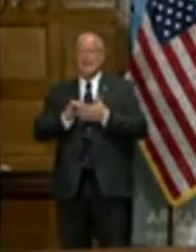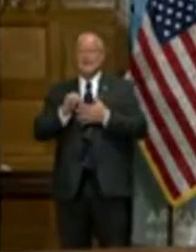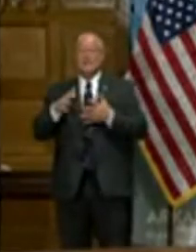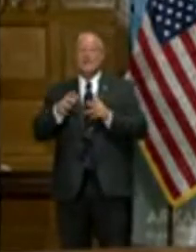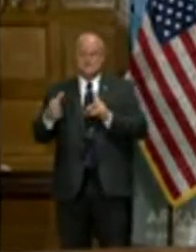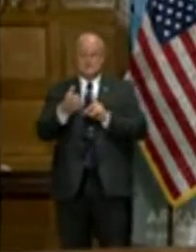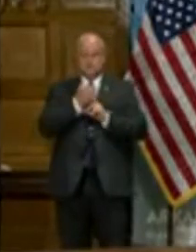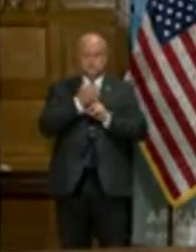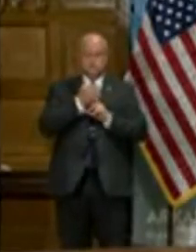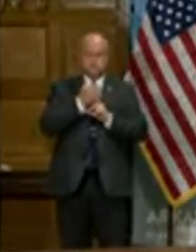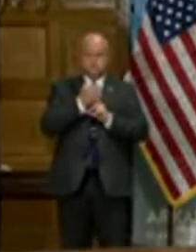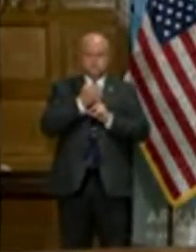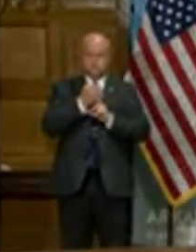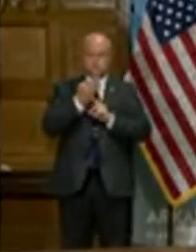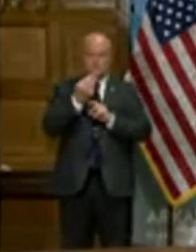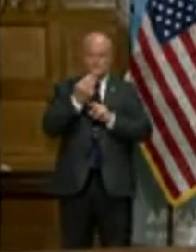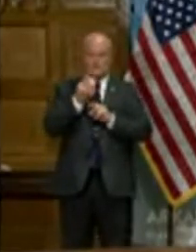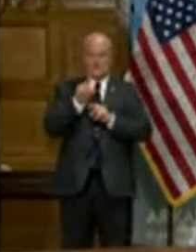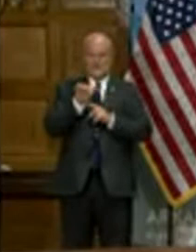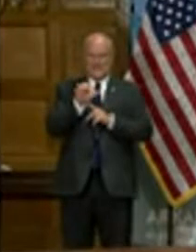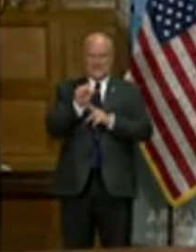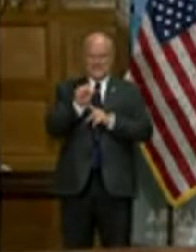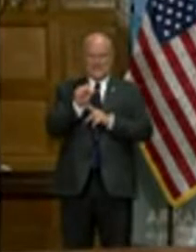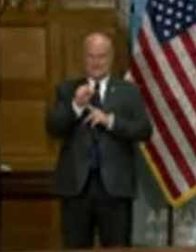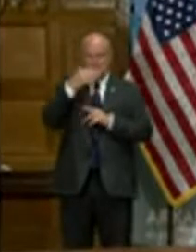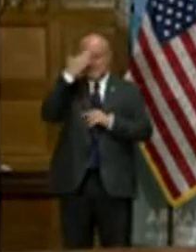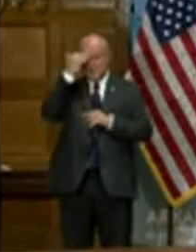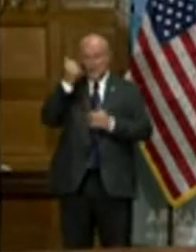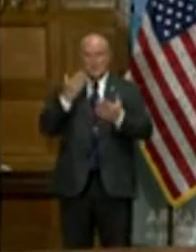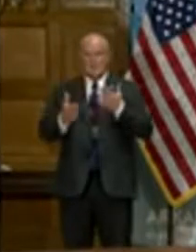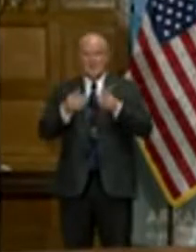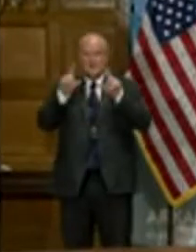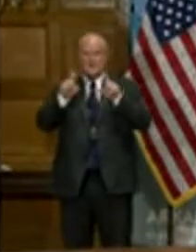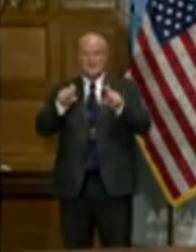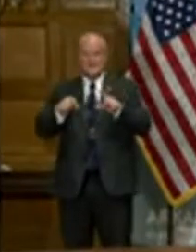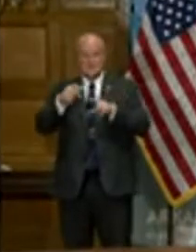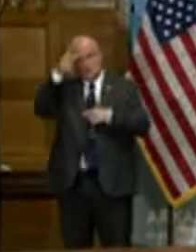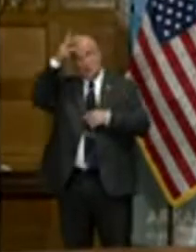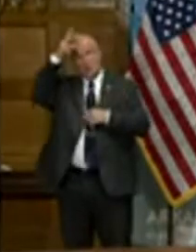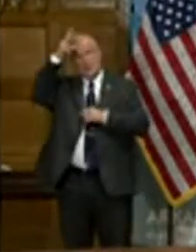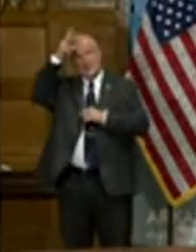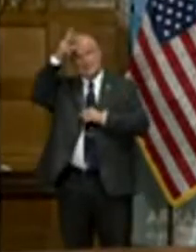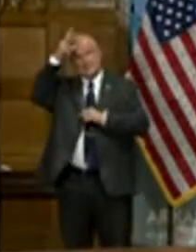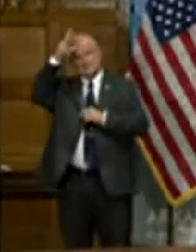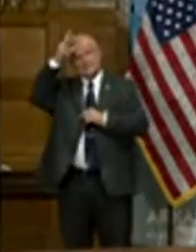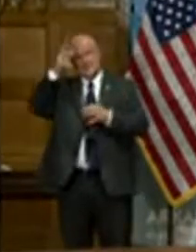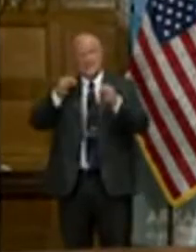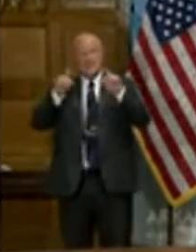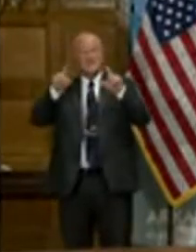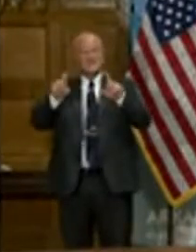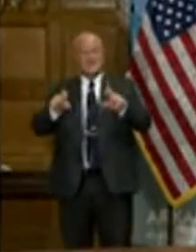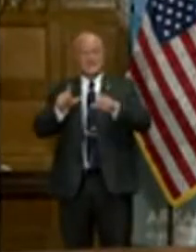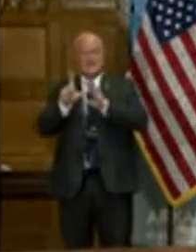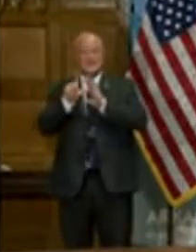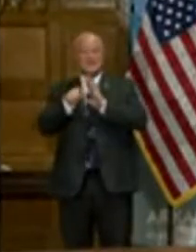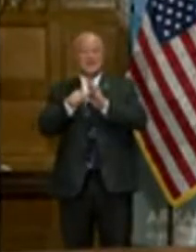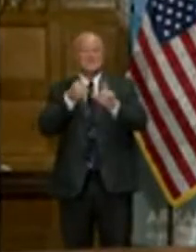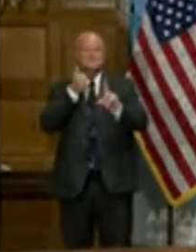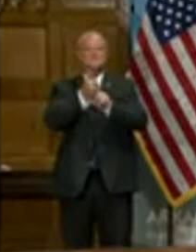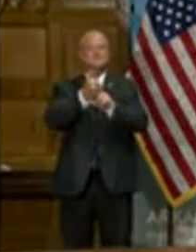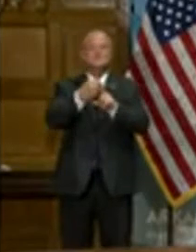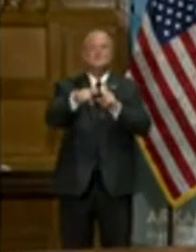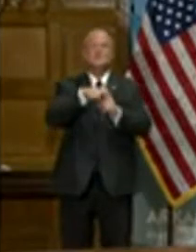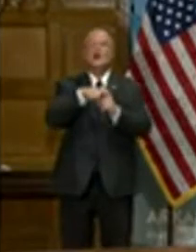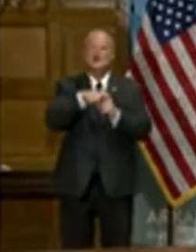to be quarantined for 14 days, because we may have just tested them too early. If you tested them later, they may